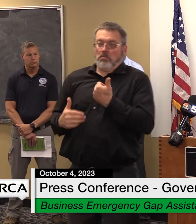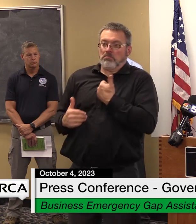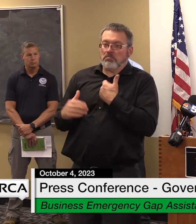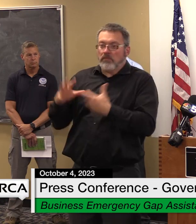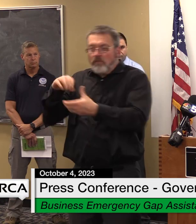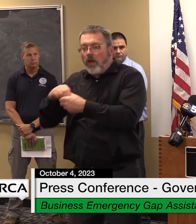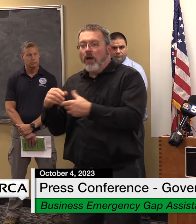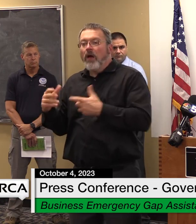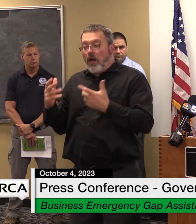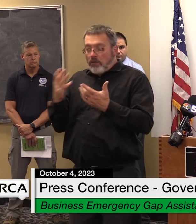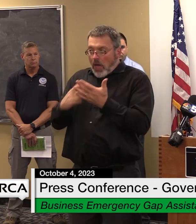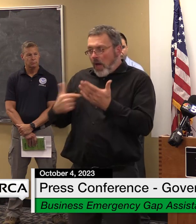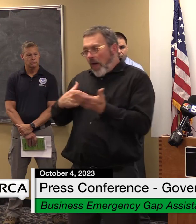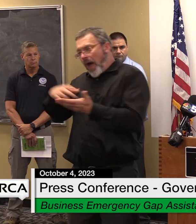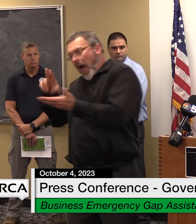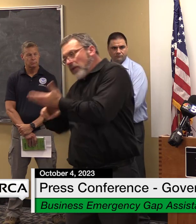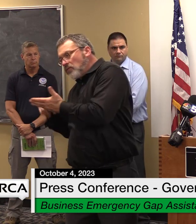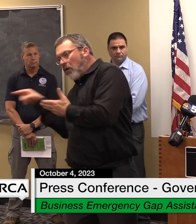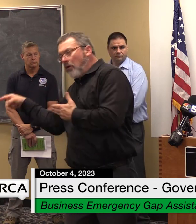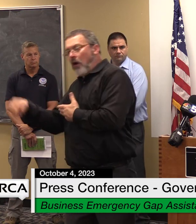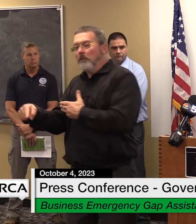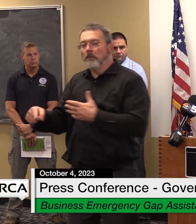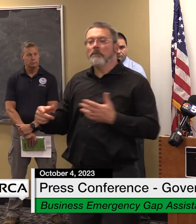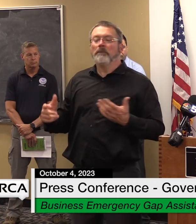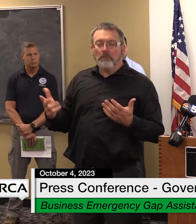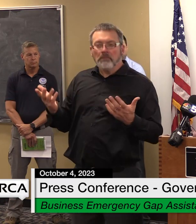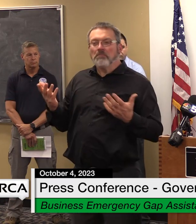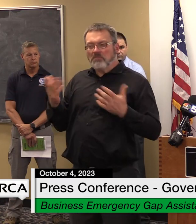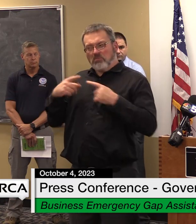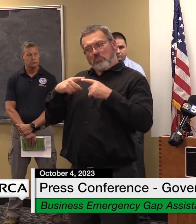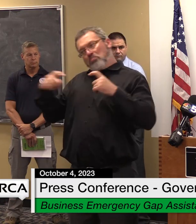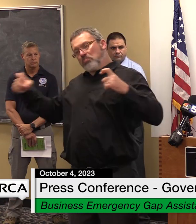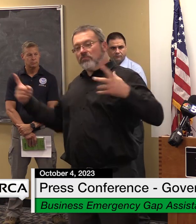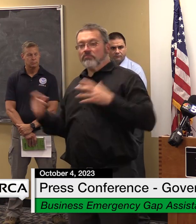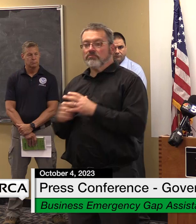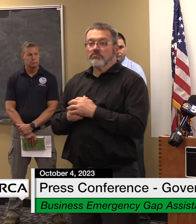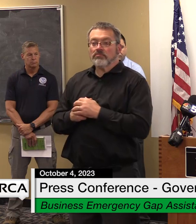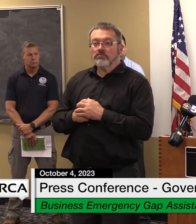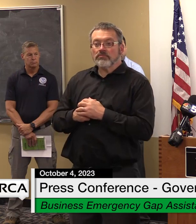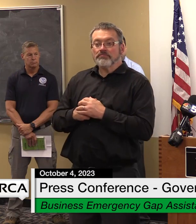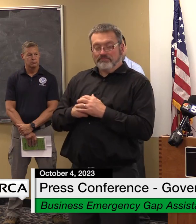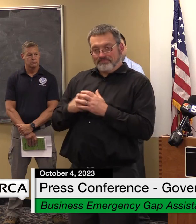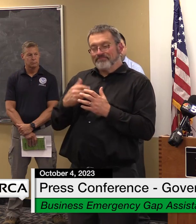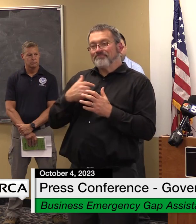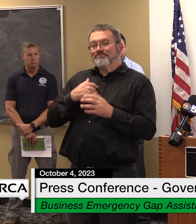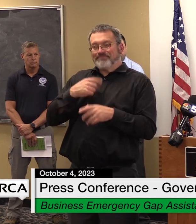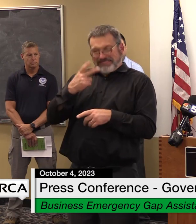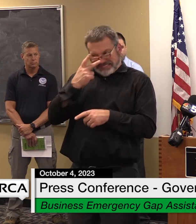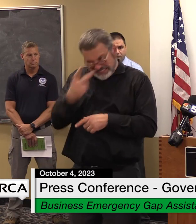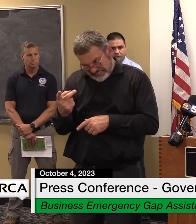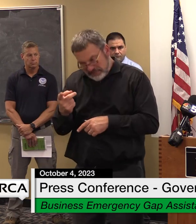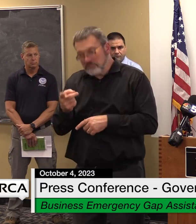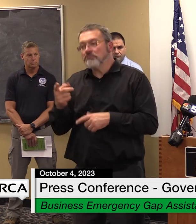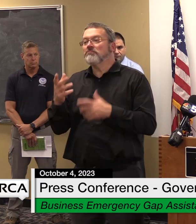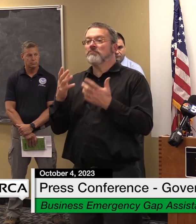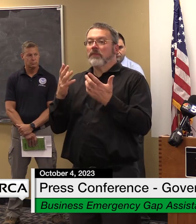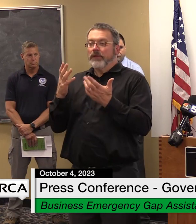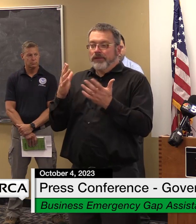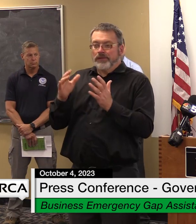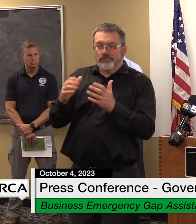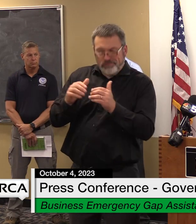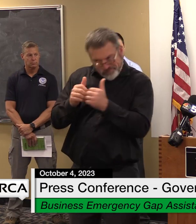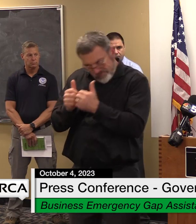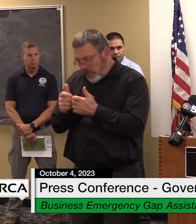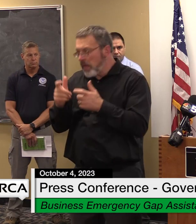can aid their assistance. So if they're identifying and we're working with them with our emergency managers to help identify those areas of